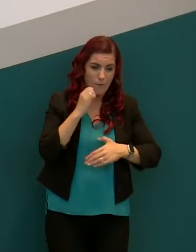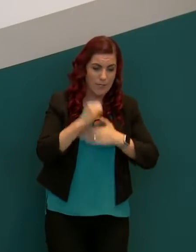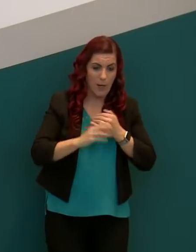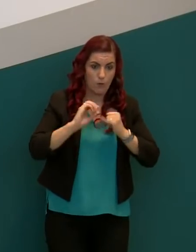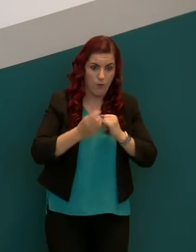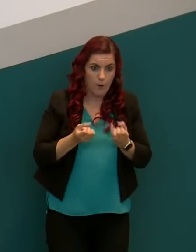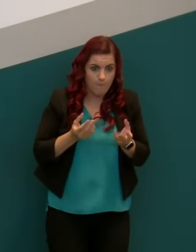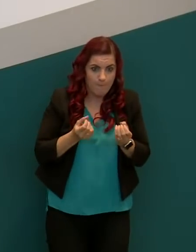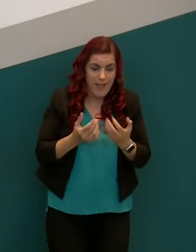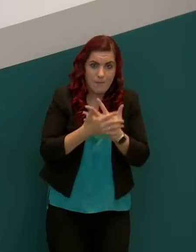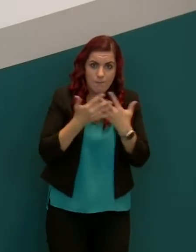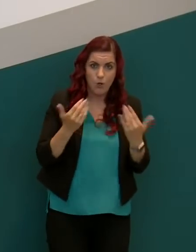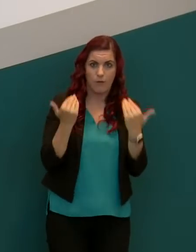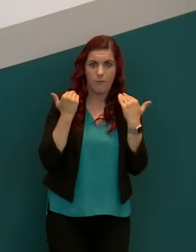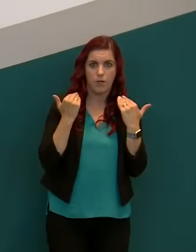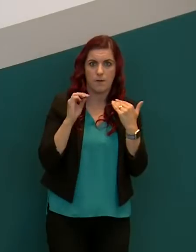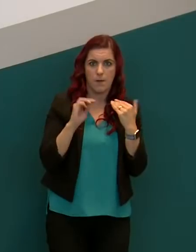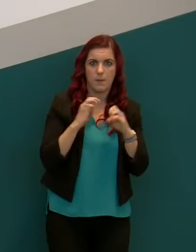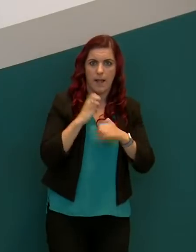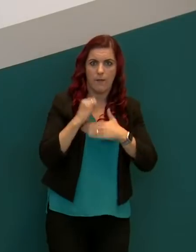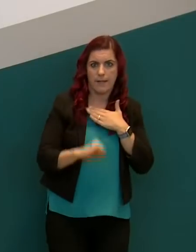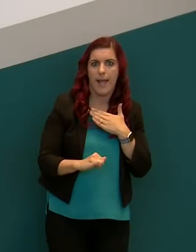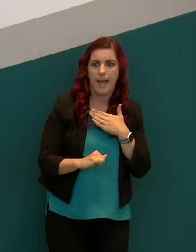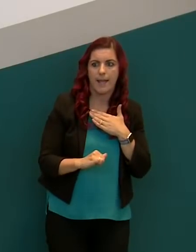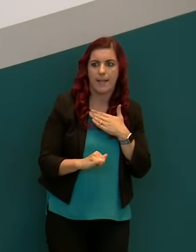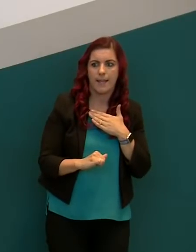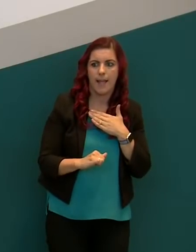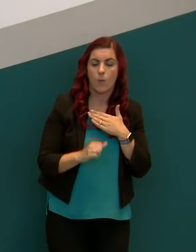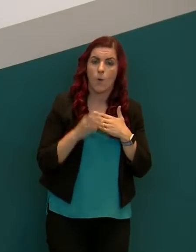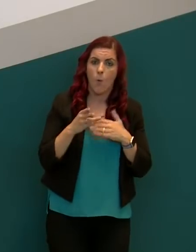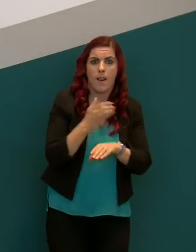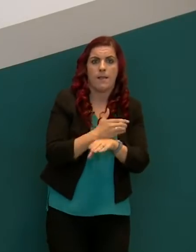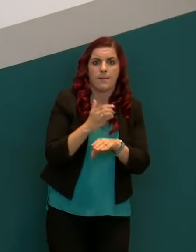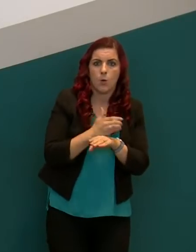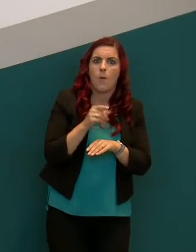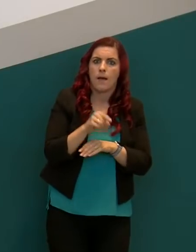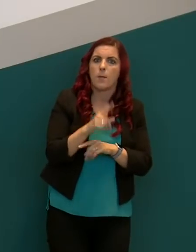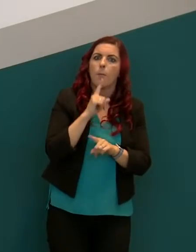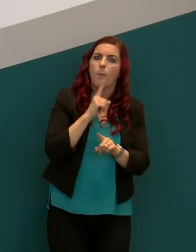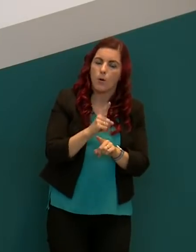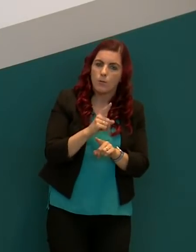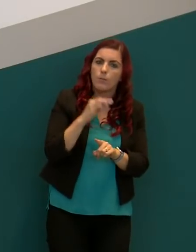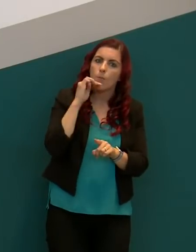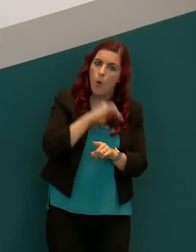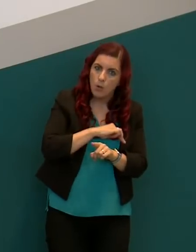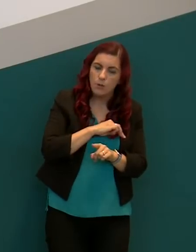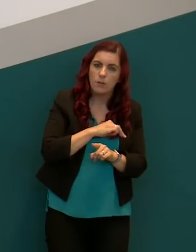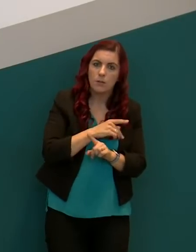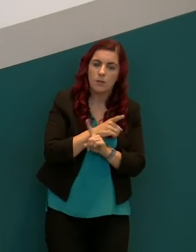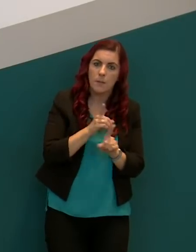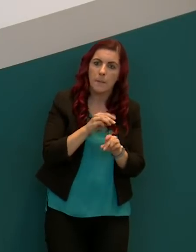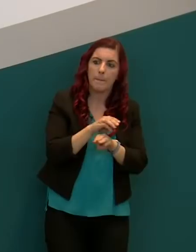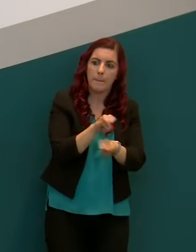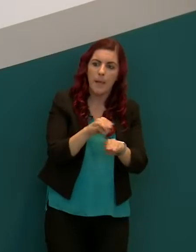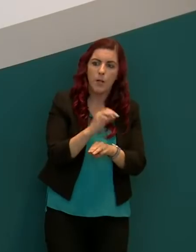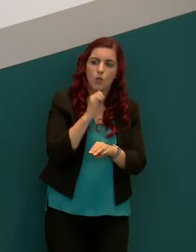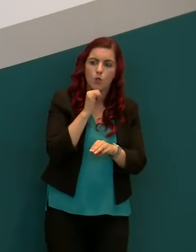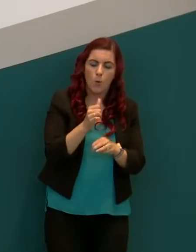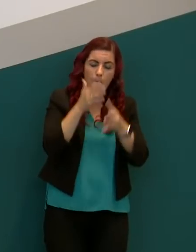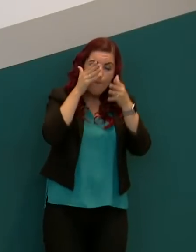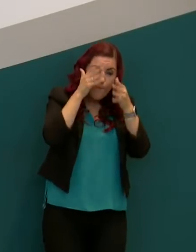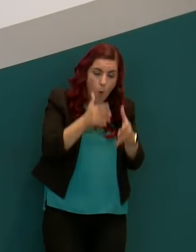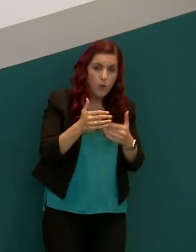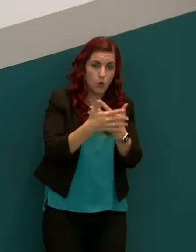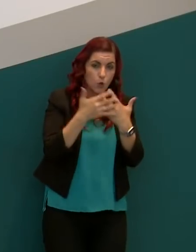as we can every day. But it's important, I guess, that people don't put undue